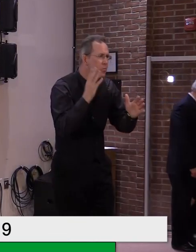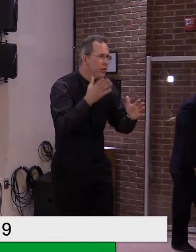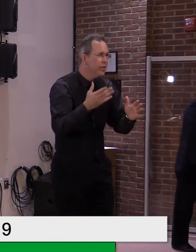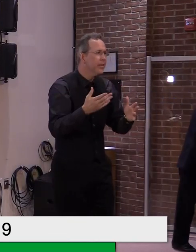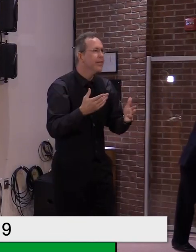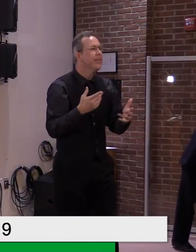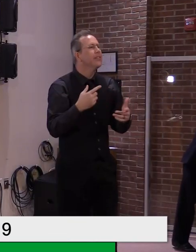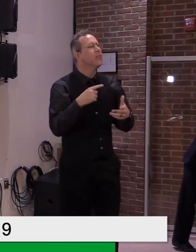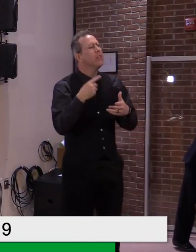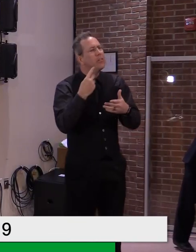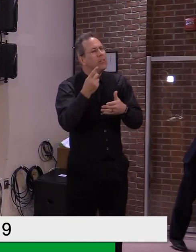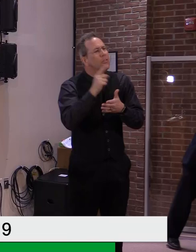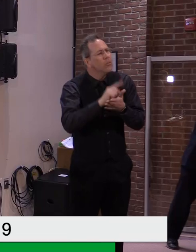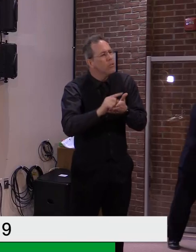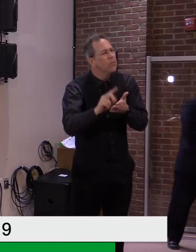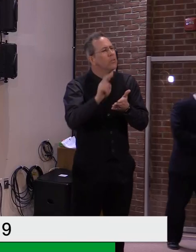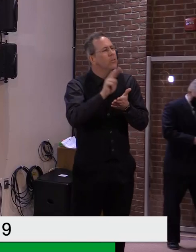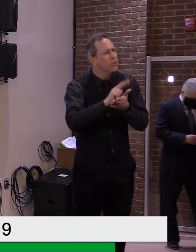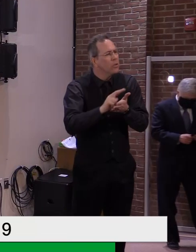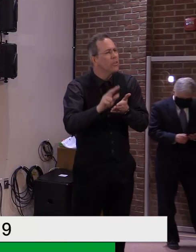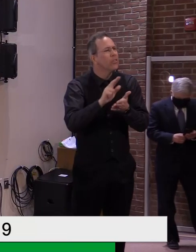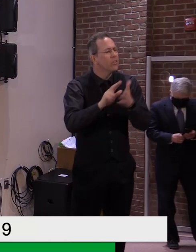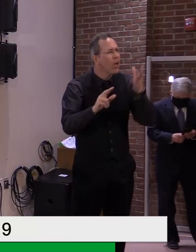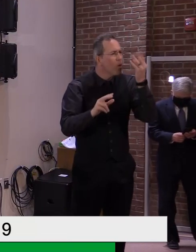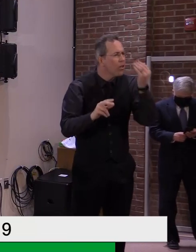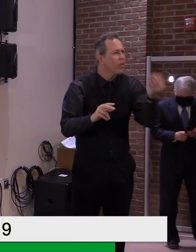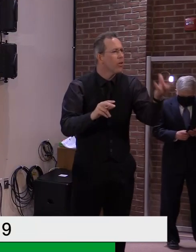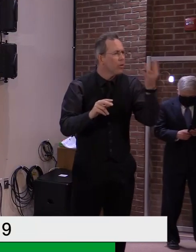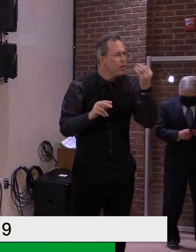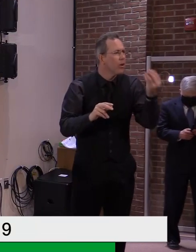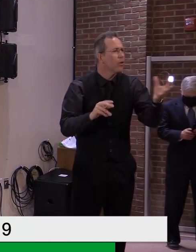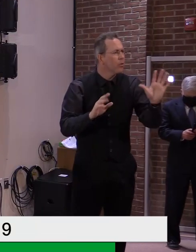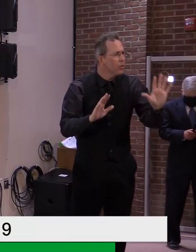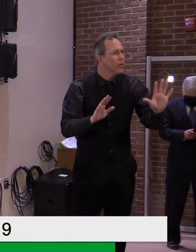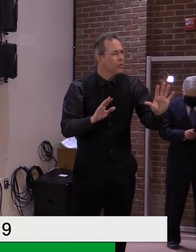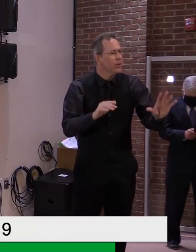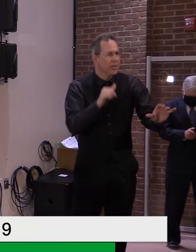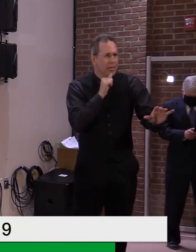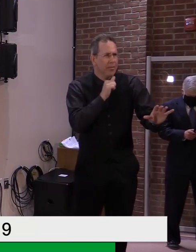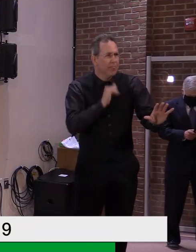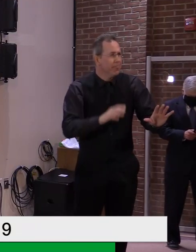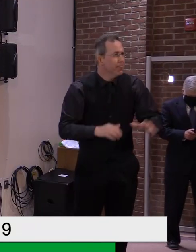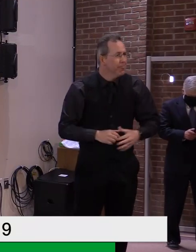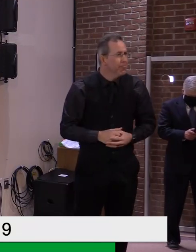of giving you a little bit of a preview, if you will.